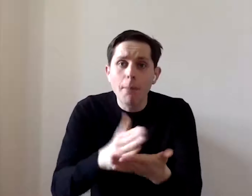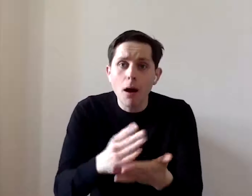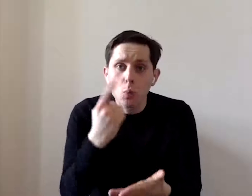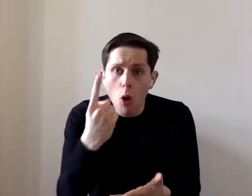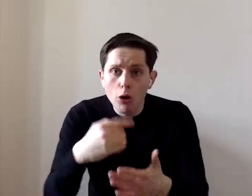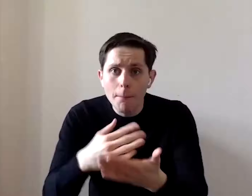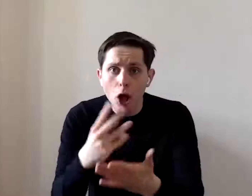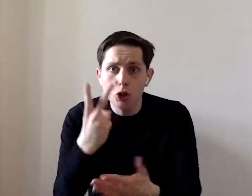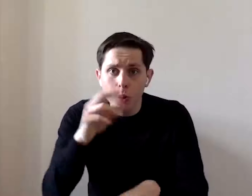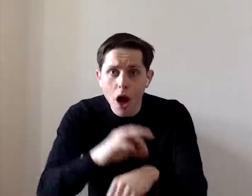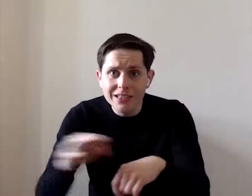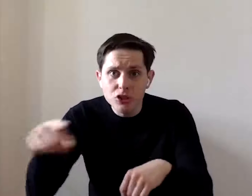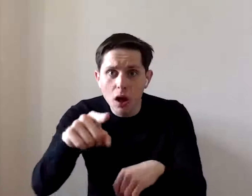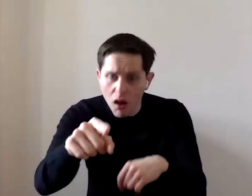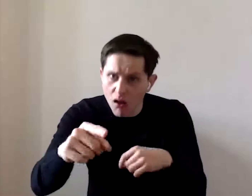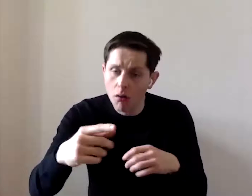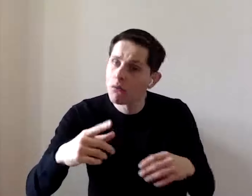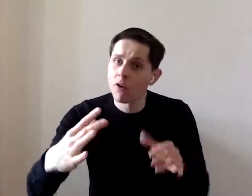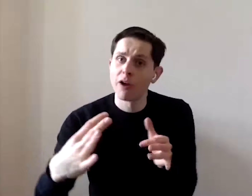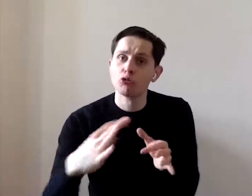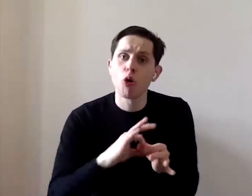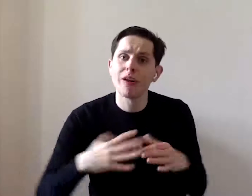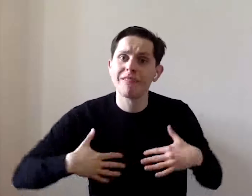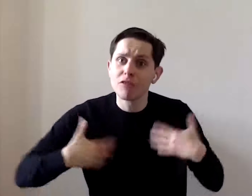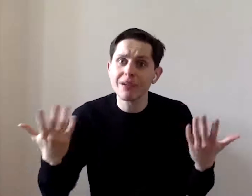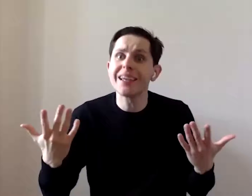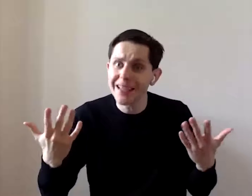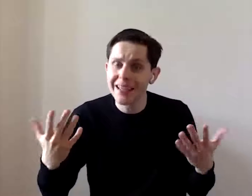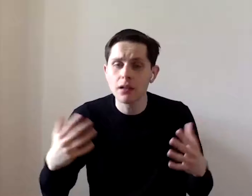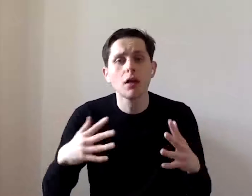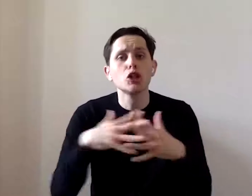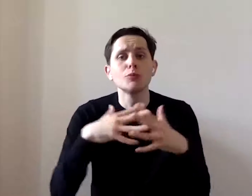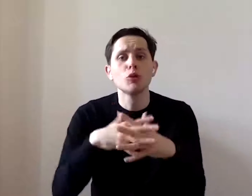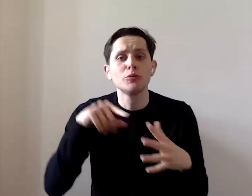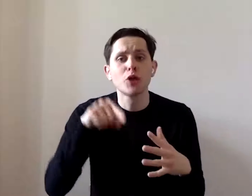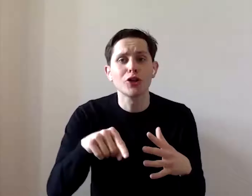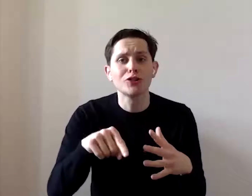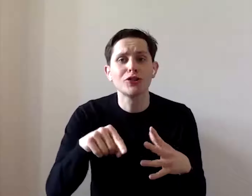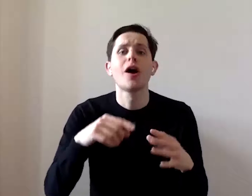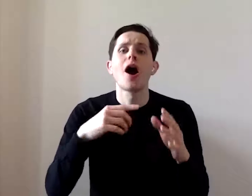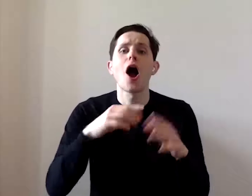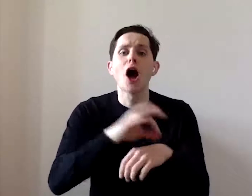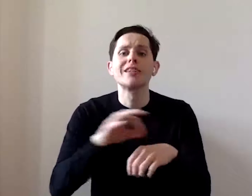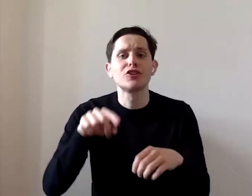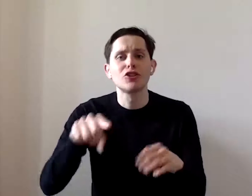or 2 RIBA validated course. To join, just visit the website architecture.com.